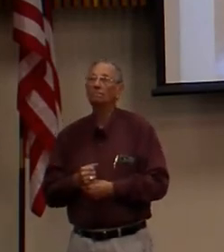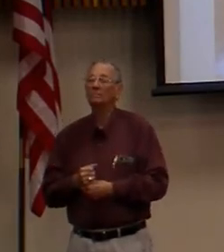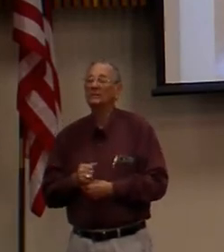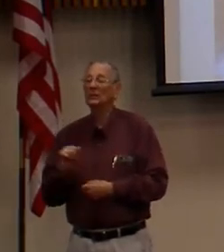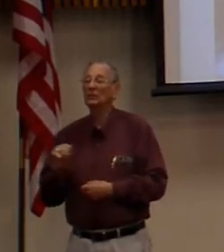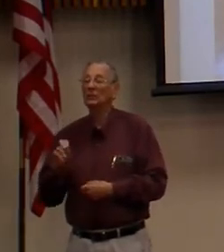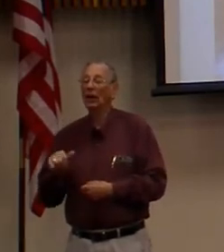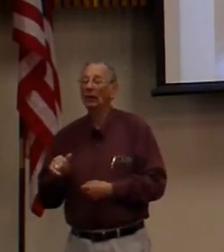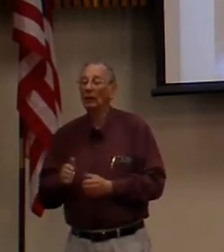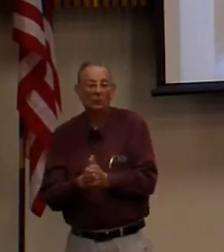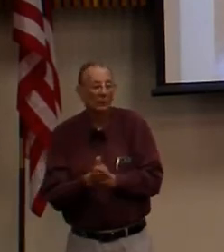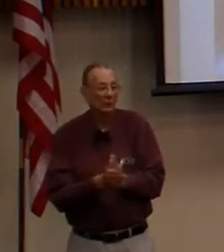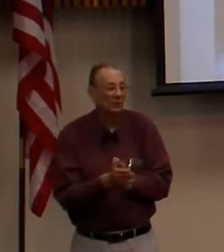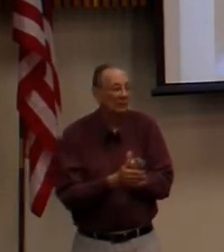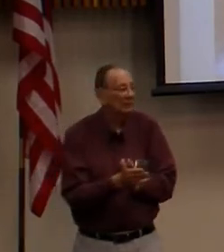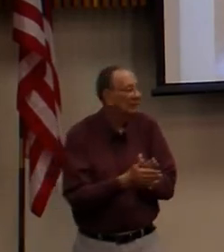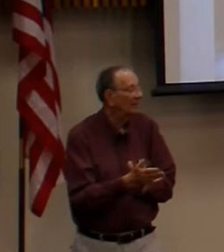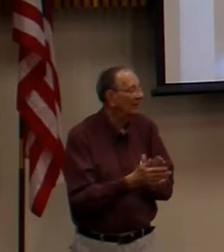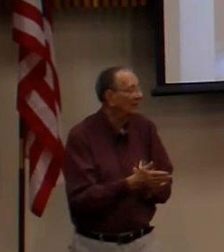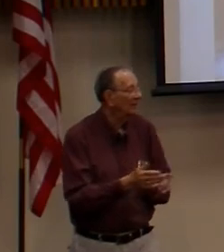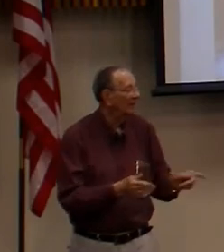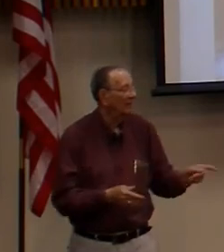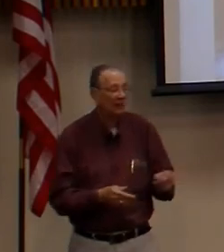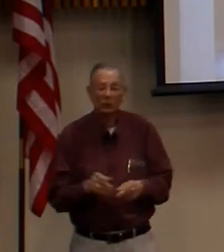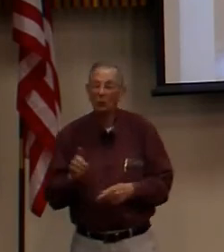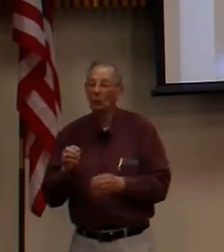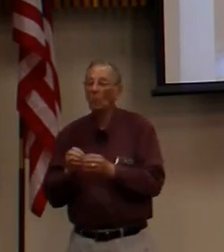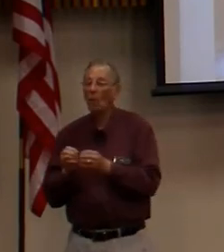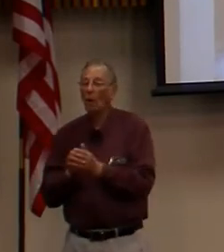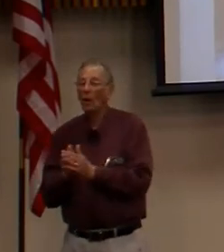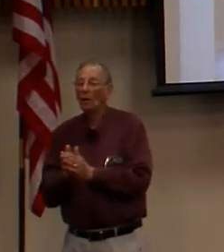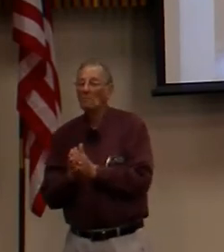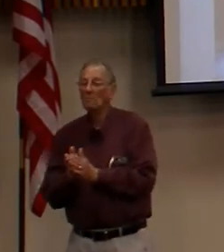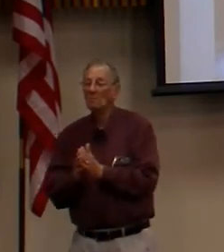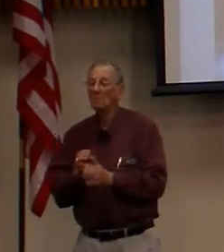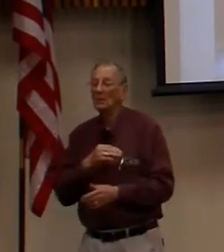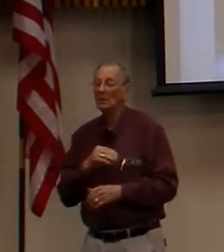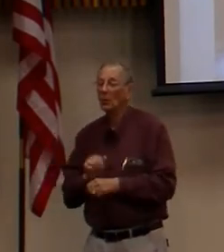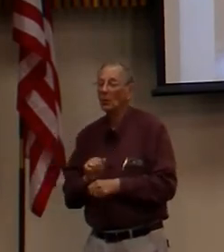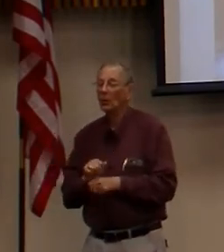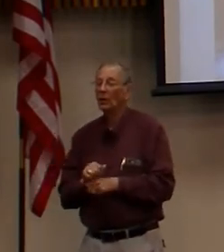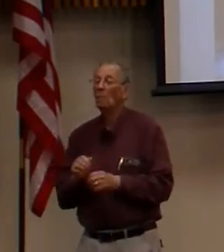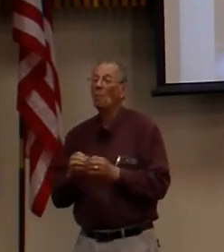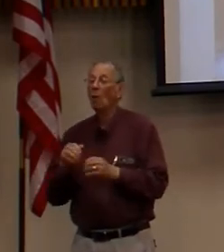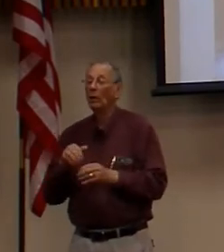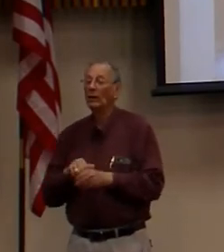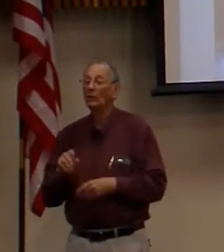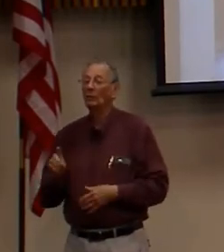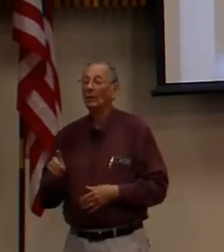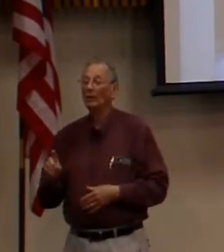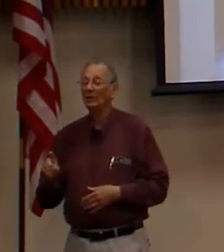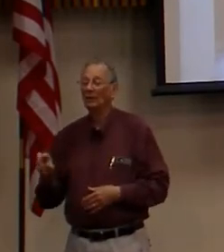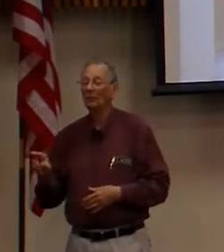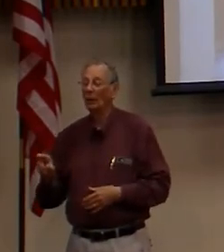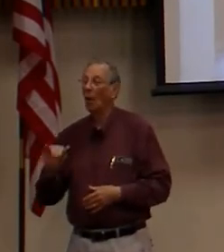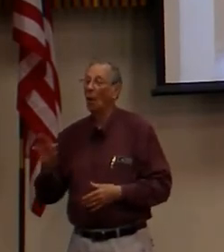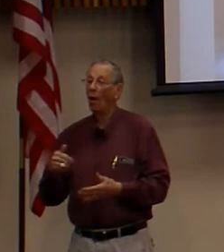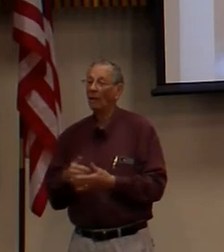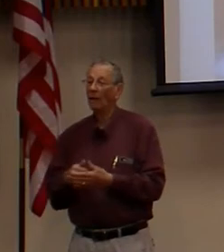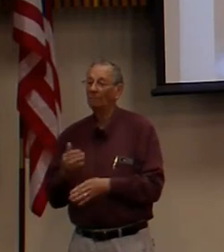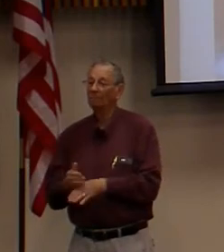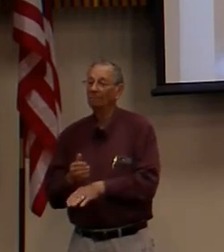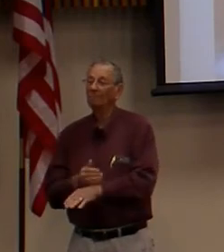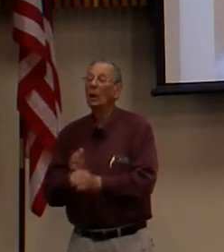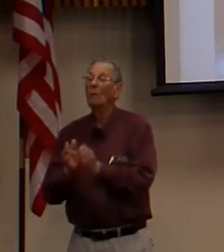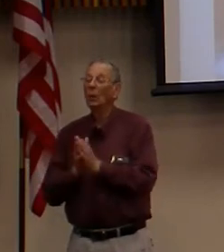here motivated about doing mission work even more in the Dominican Republic. So all of that is in process. Please